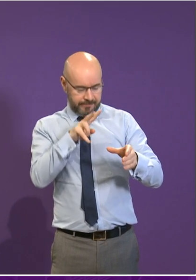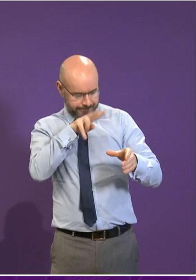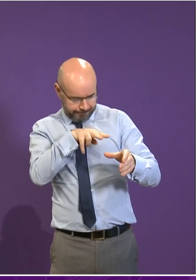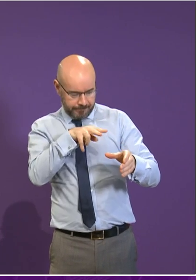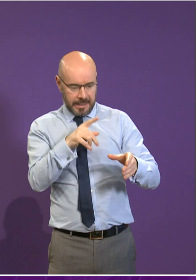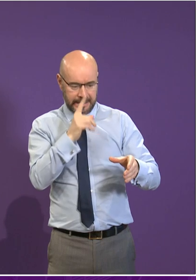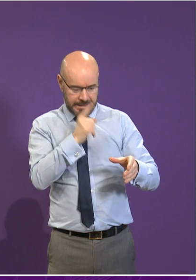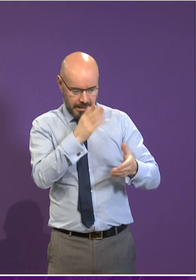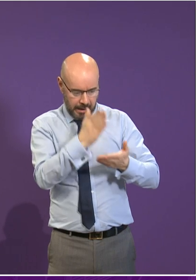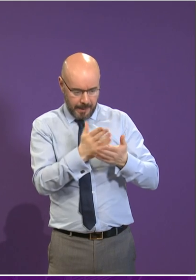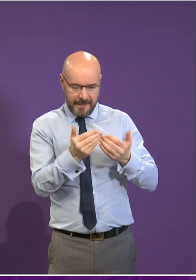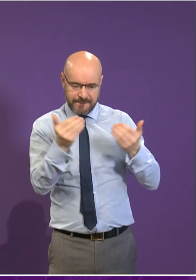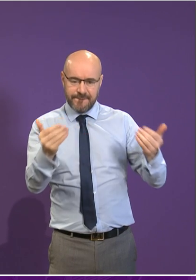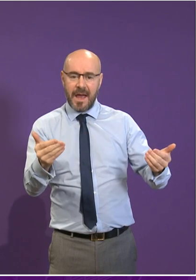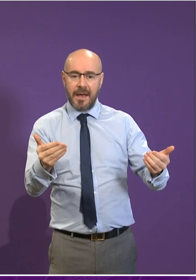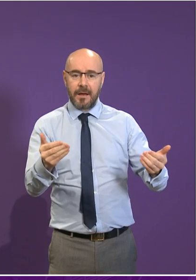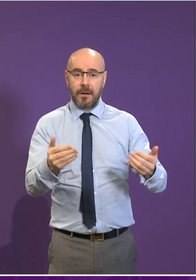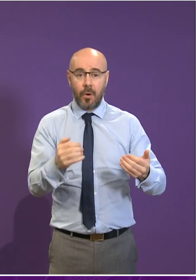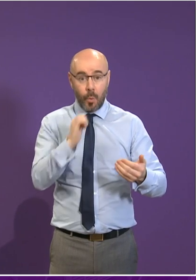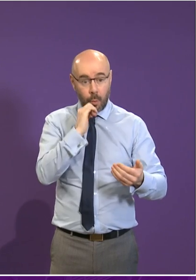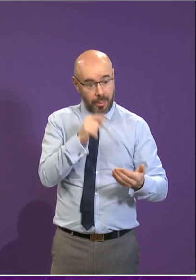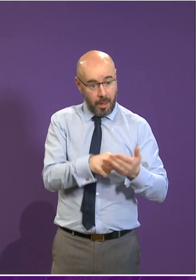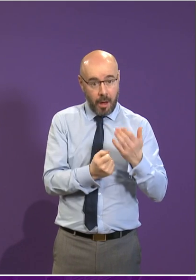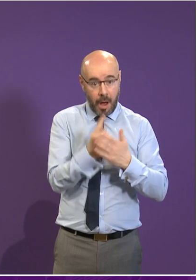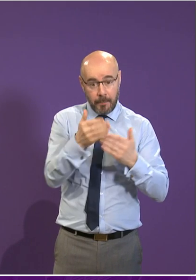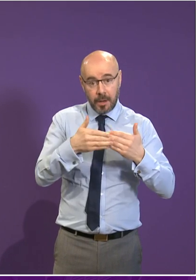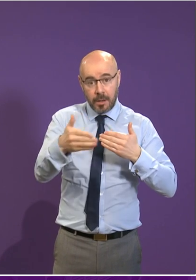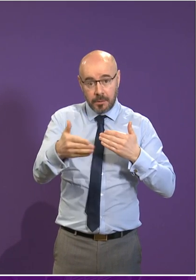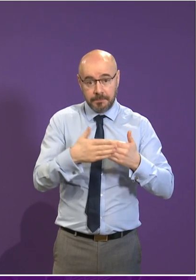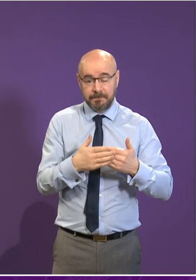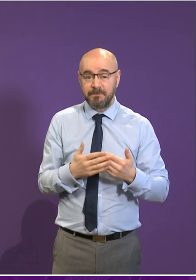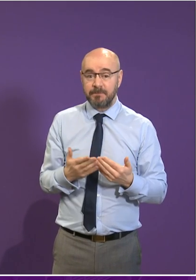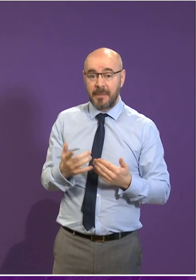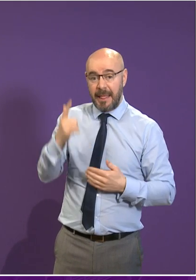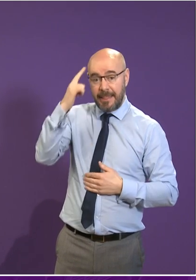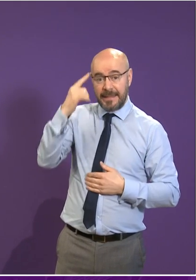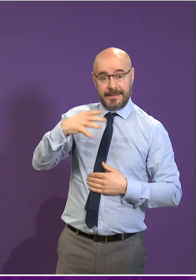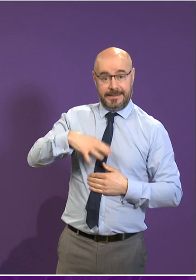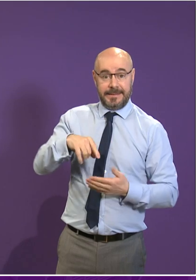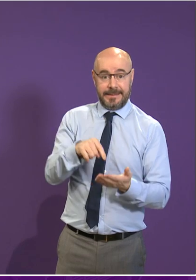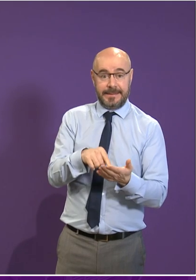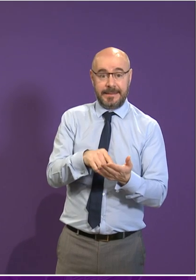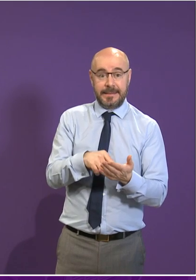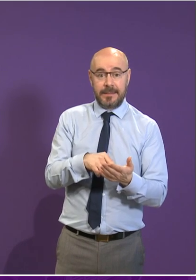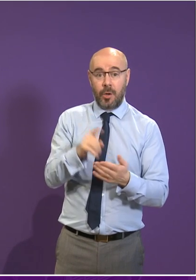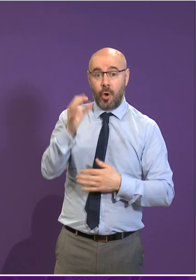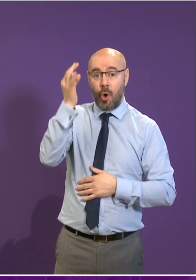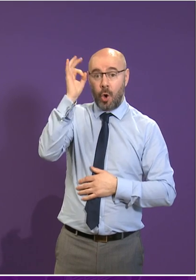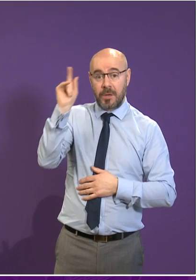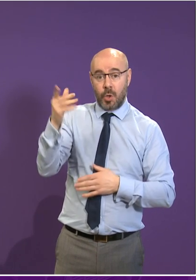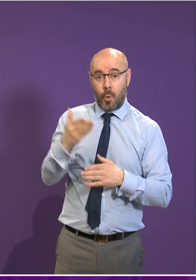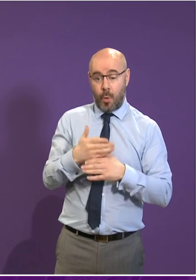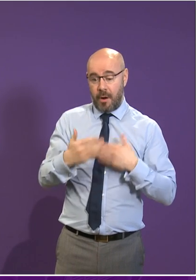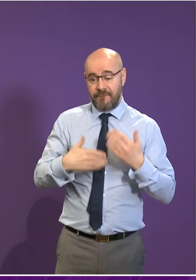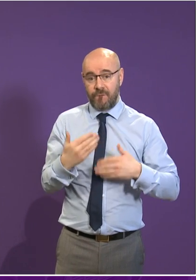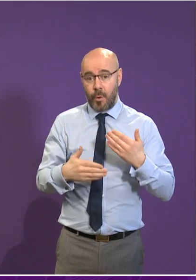think we'll see that? I think we'll have to, and I think part of the work of the Commissioner as they go forward will be to challenge the